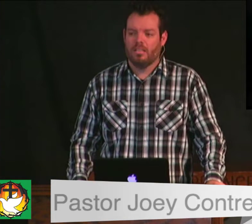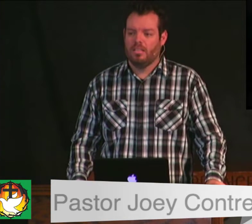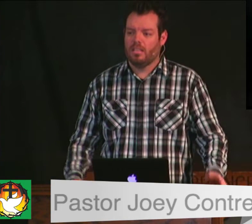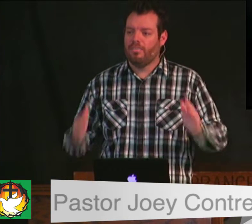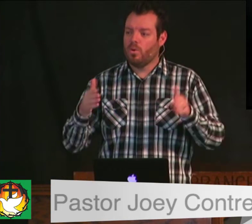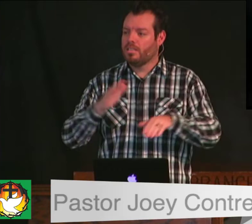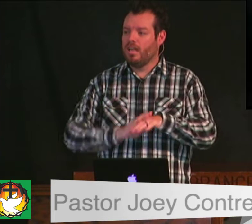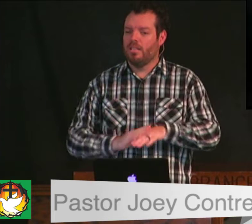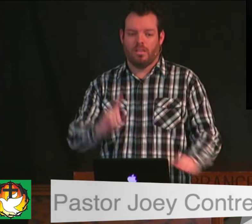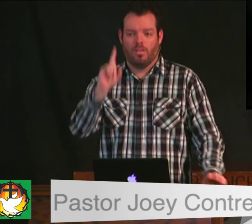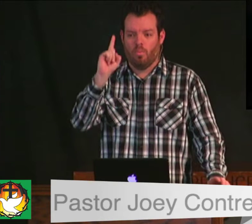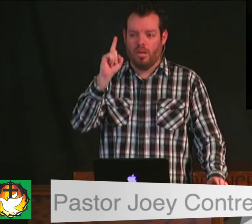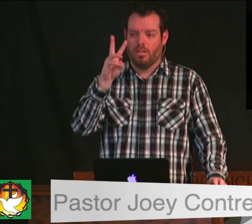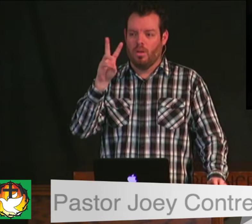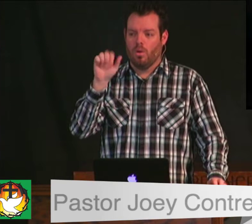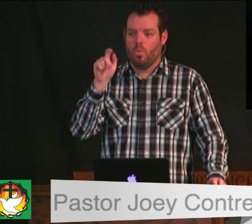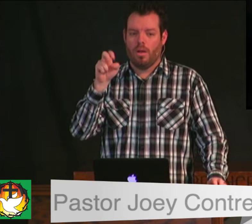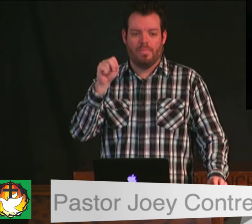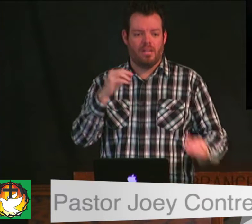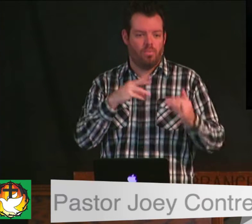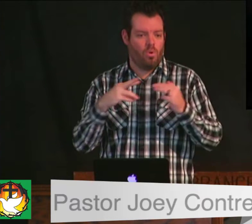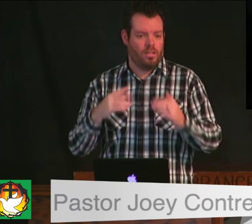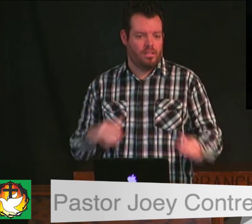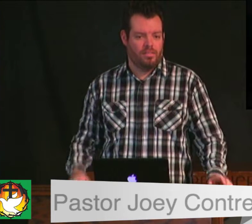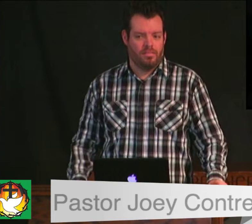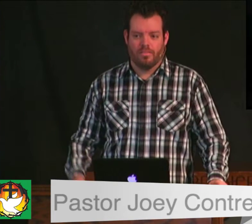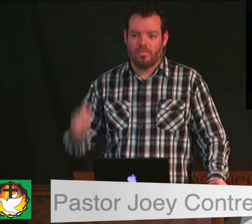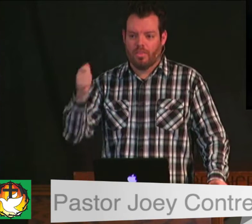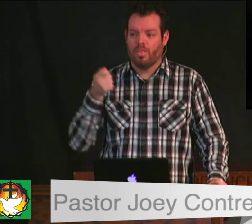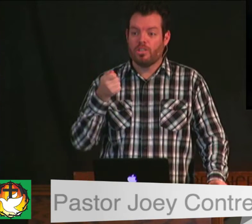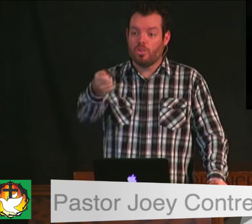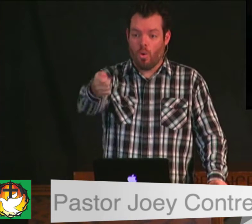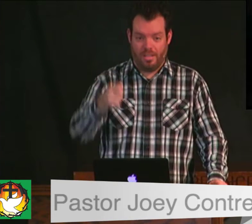And I focused on the one weapon of war, the sword.